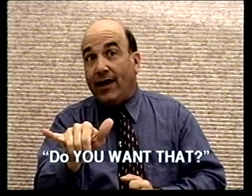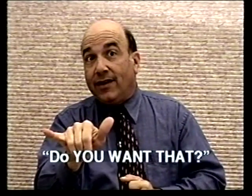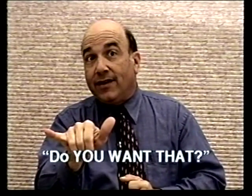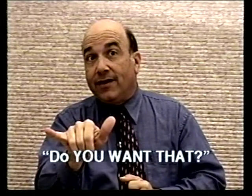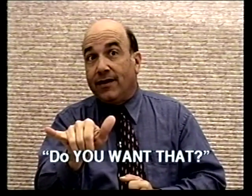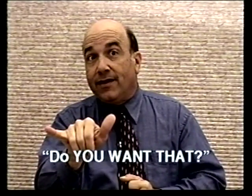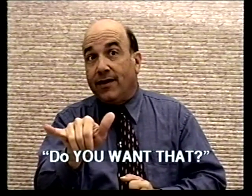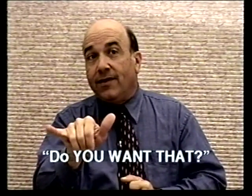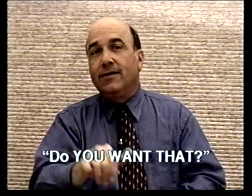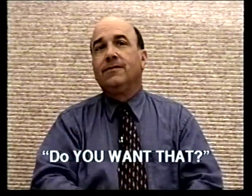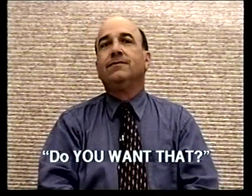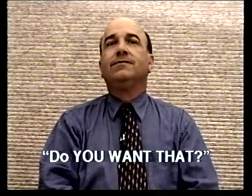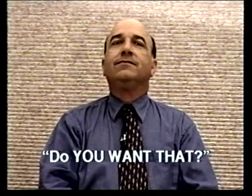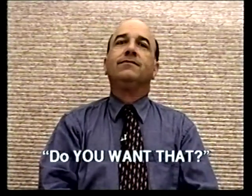that?